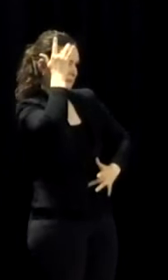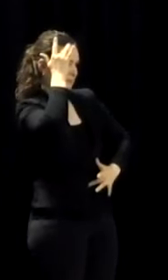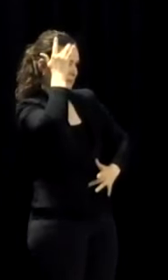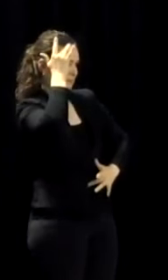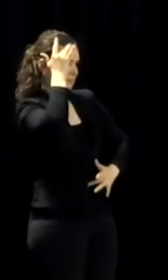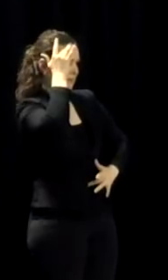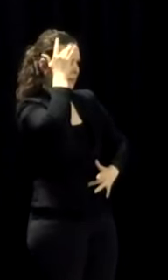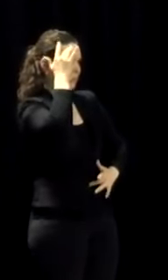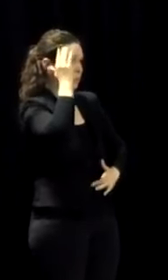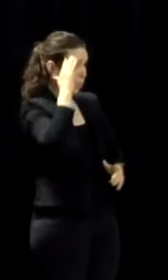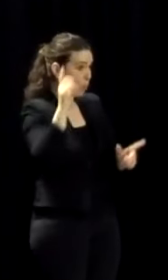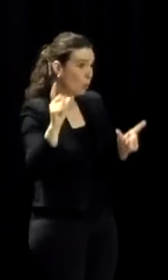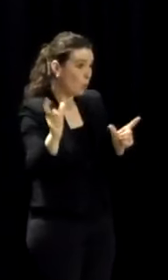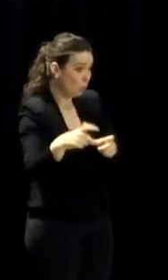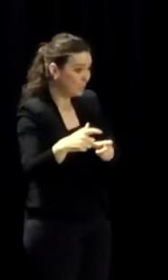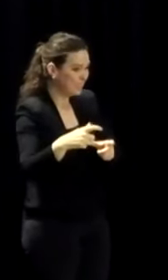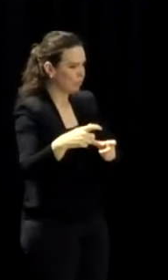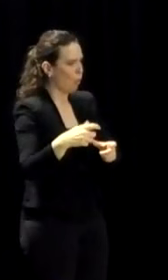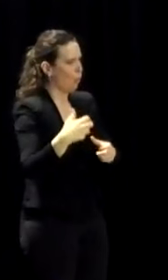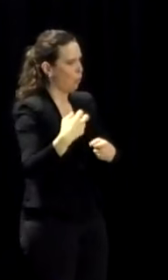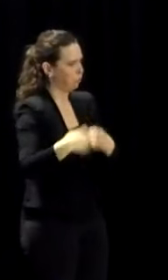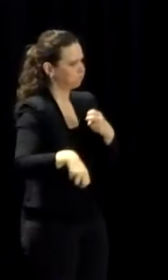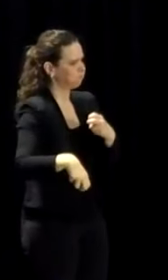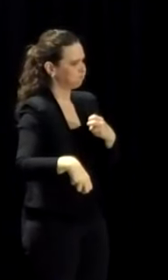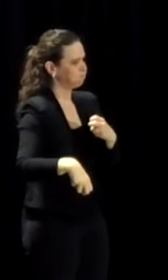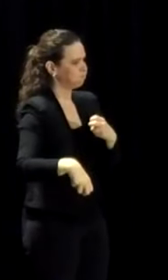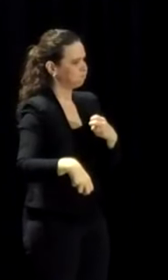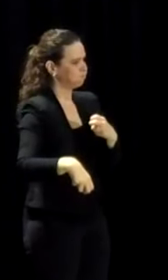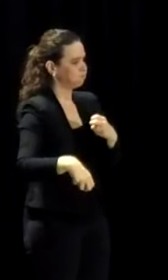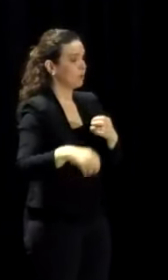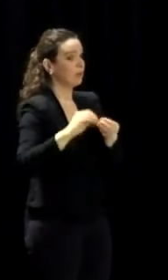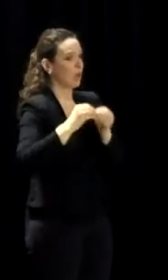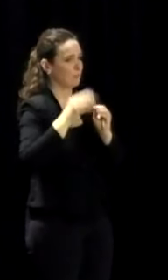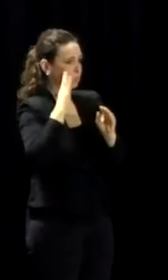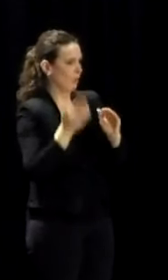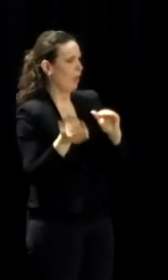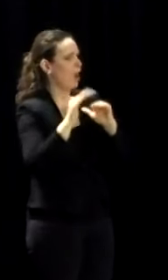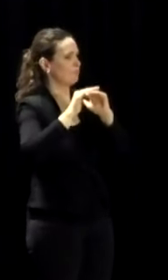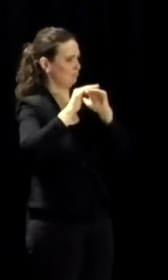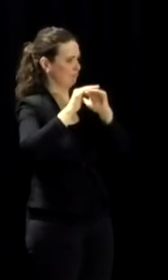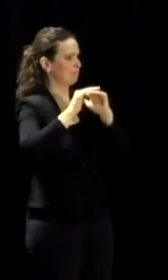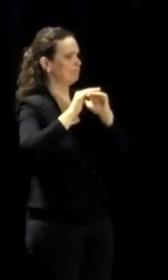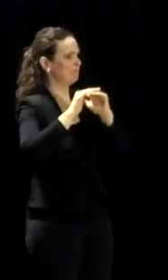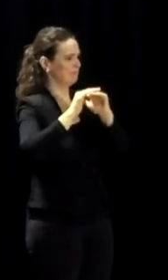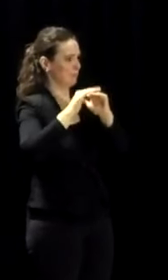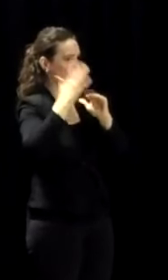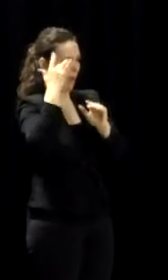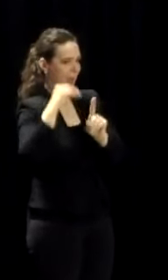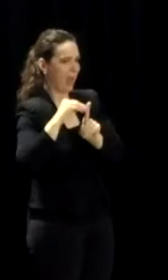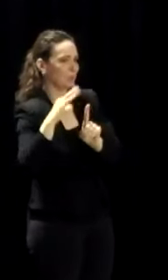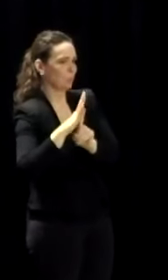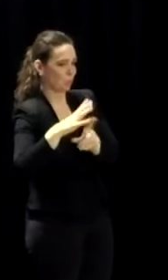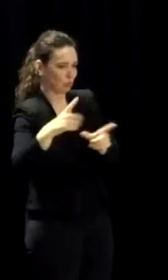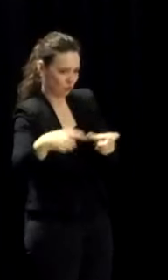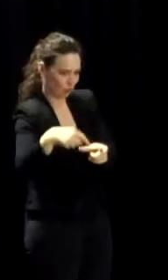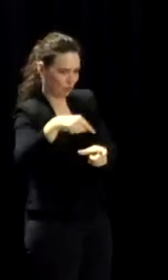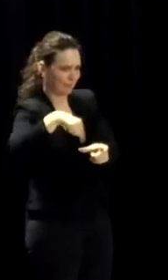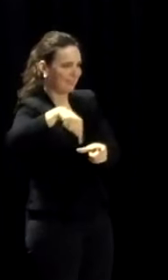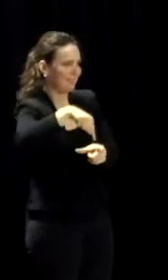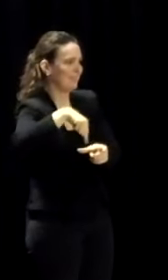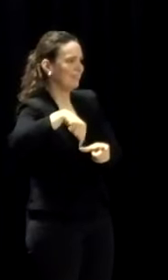start going down, right? So that number will be a little fluid, but yep, that's and Dr. Gupta and her team are